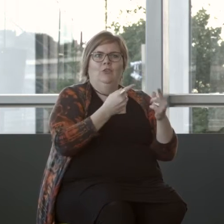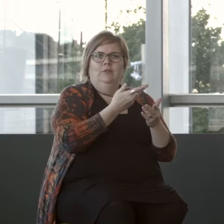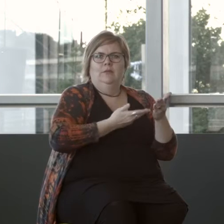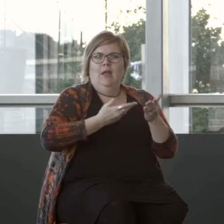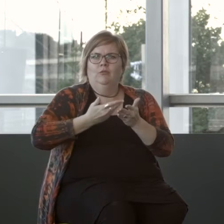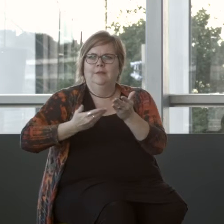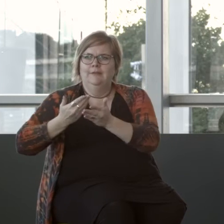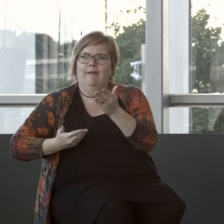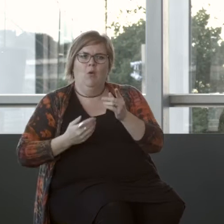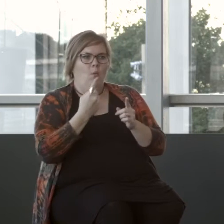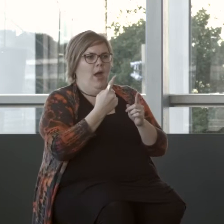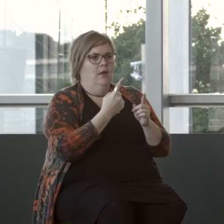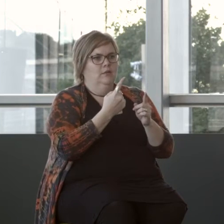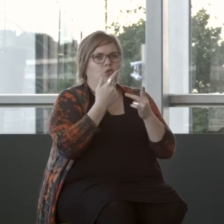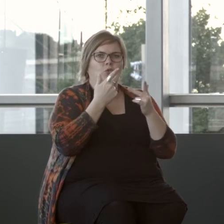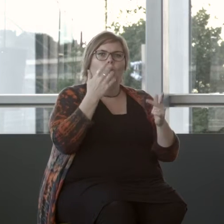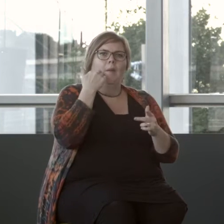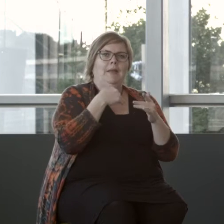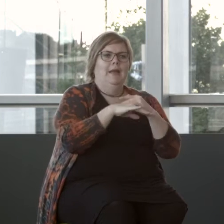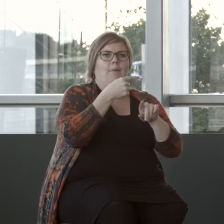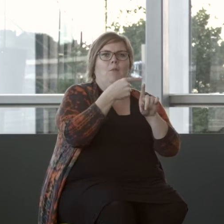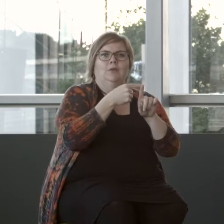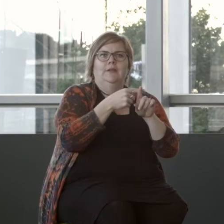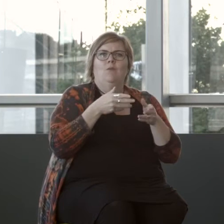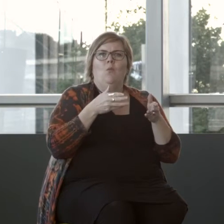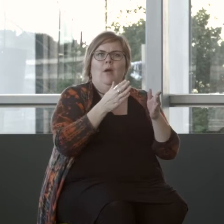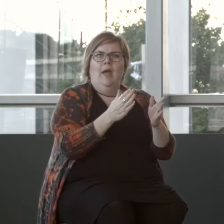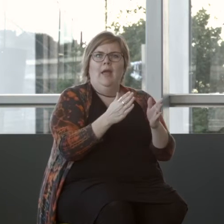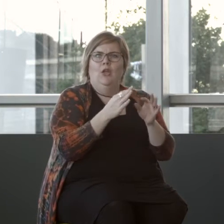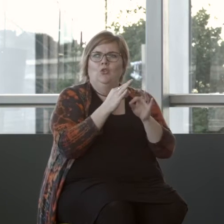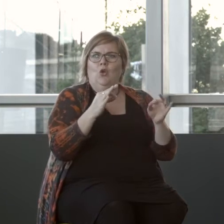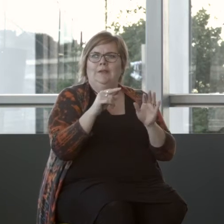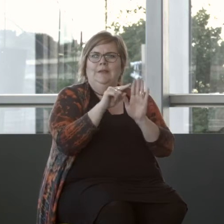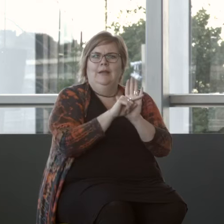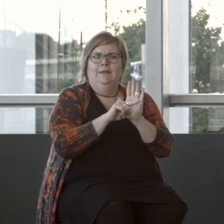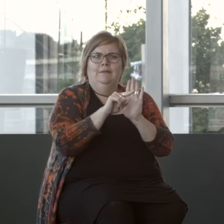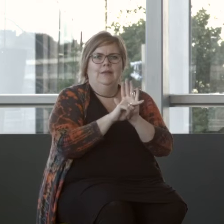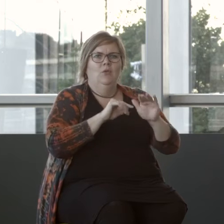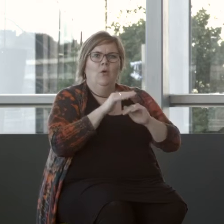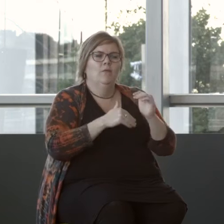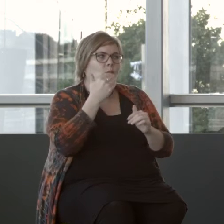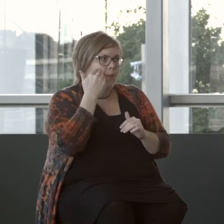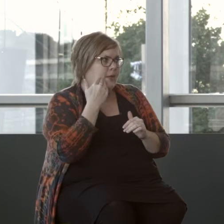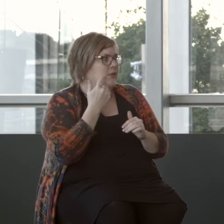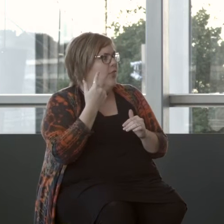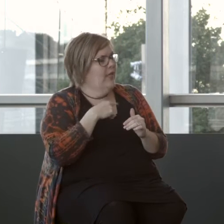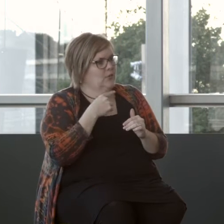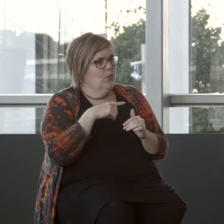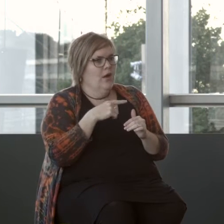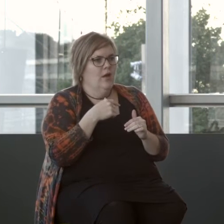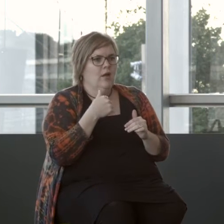that represented women in a positive way instead of in a negative way. And that was one of the reasons that